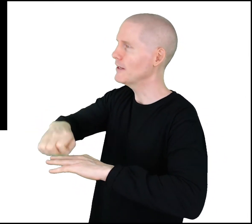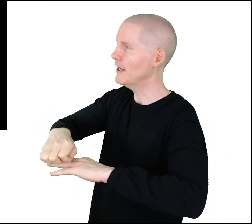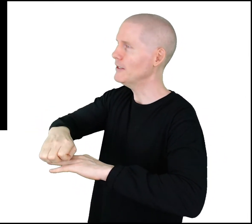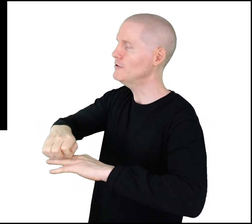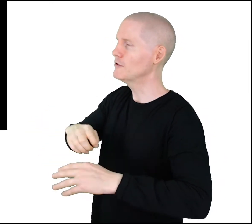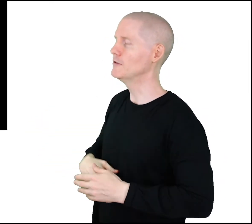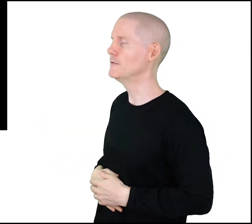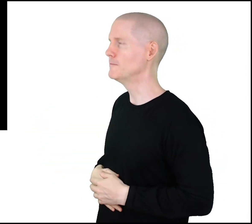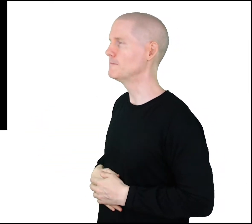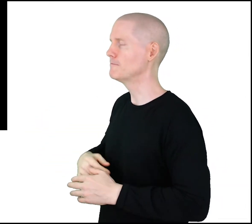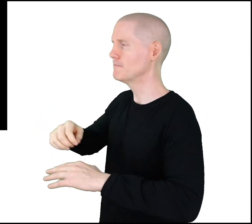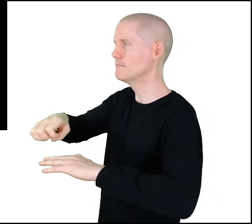Engaged.